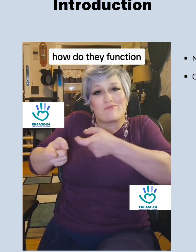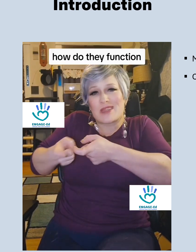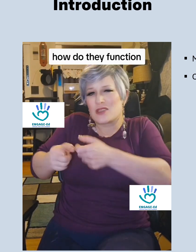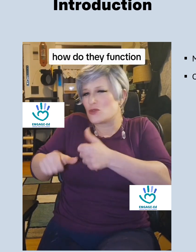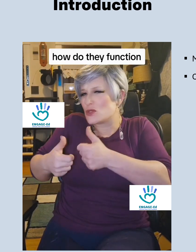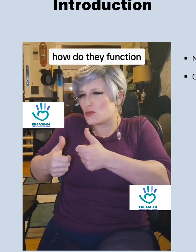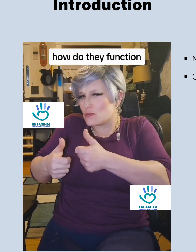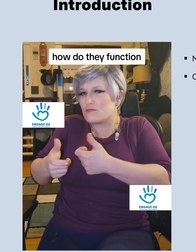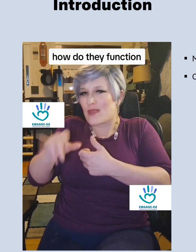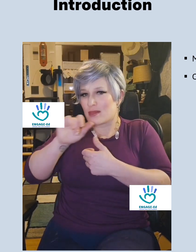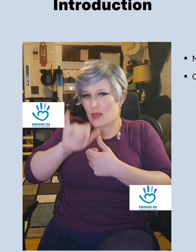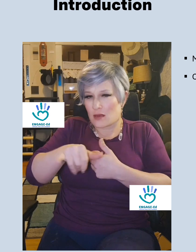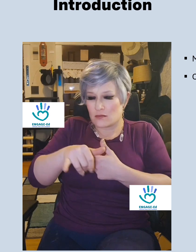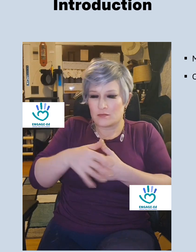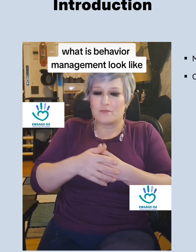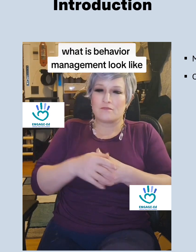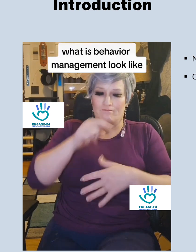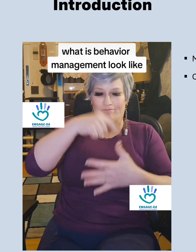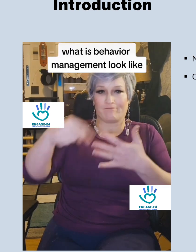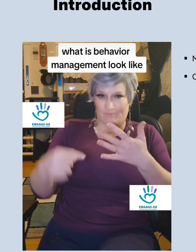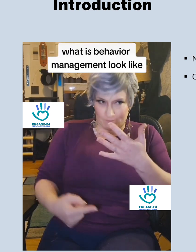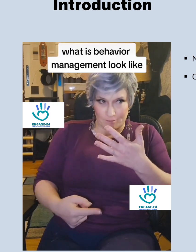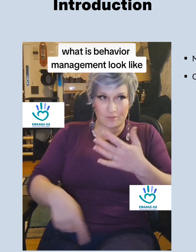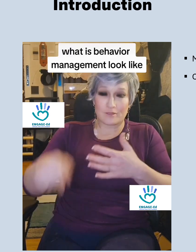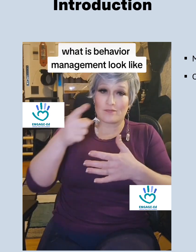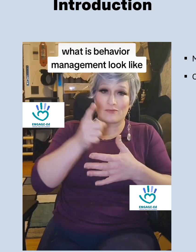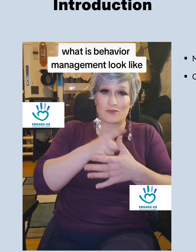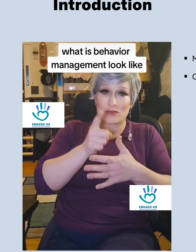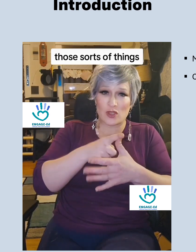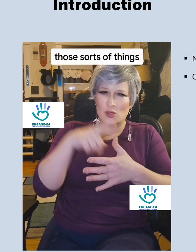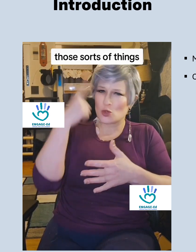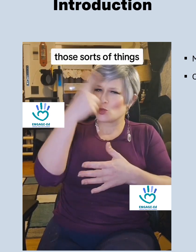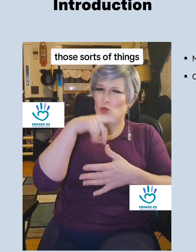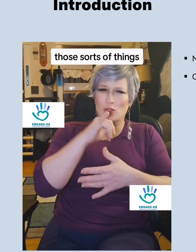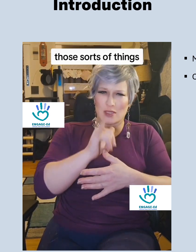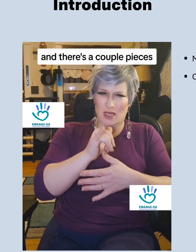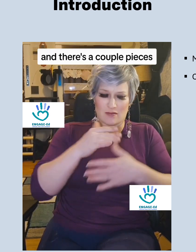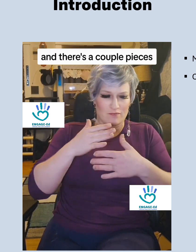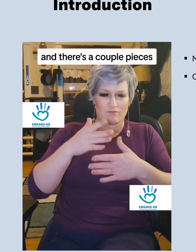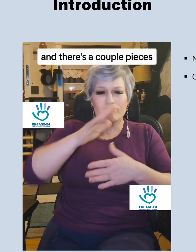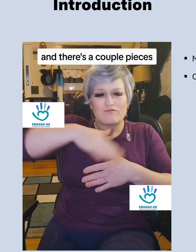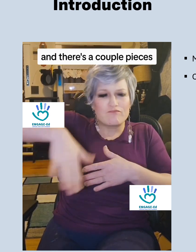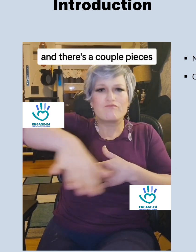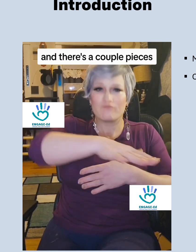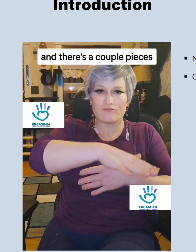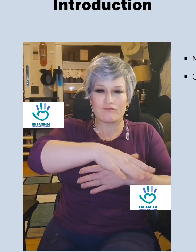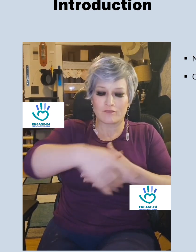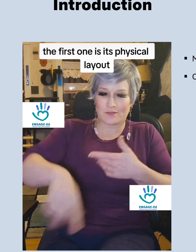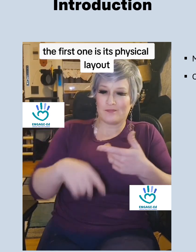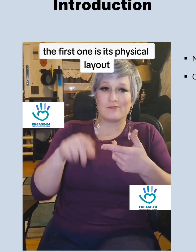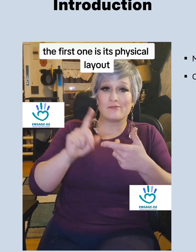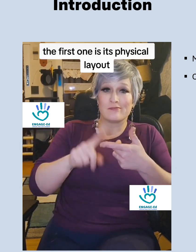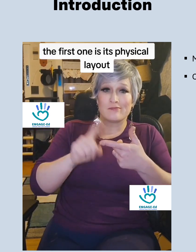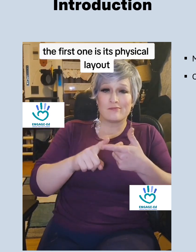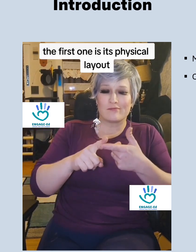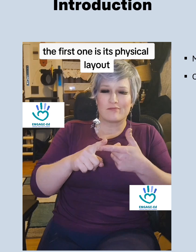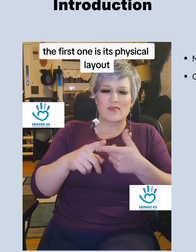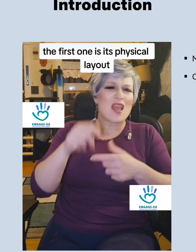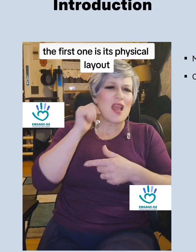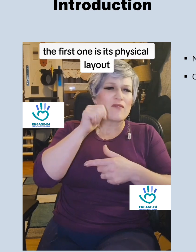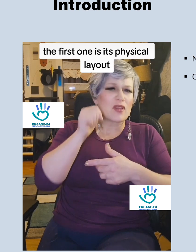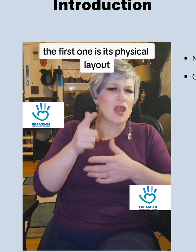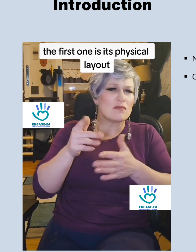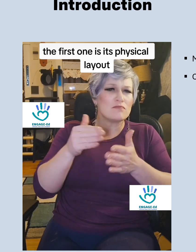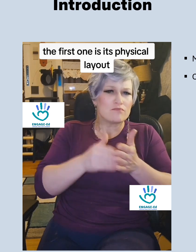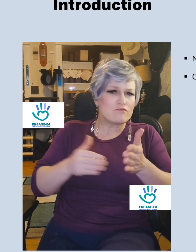like? How do they function? What does behavior management look like? Those sorts of things. And there's a couple pieces. The first one is its